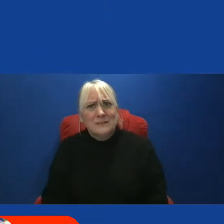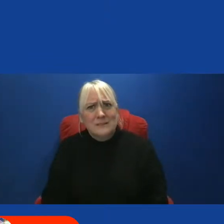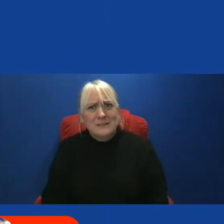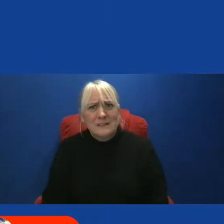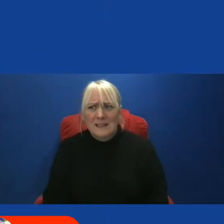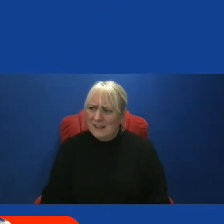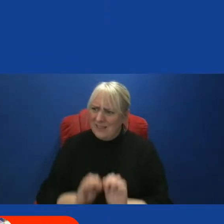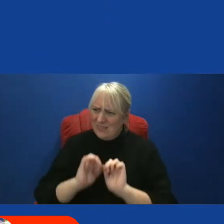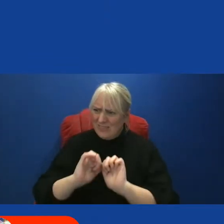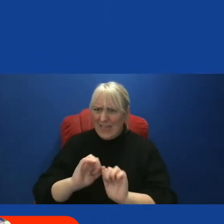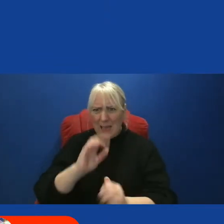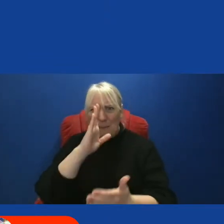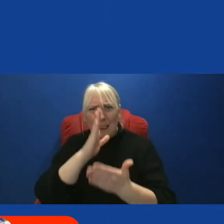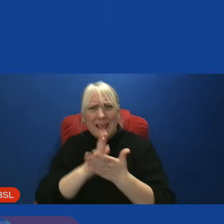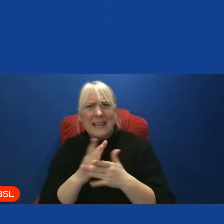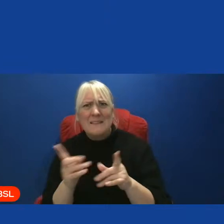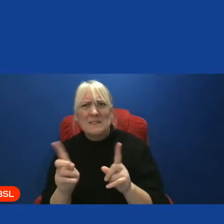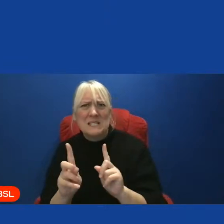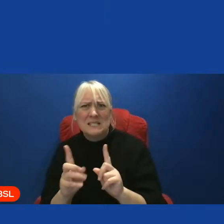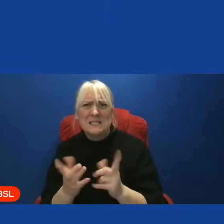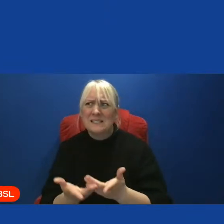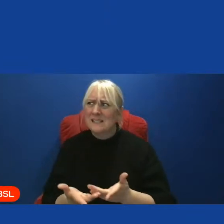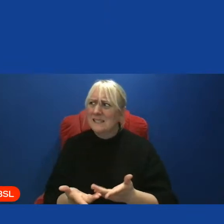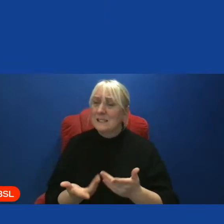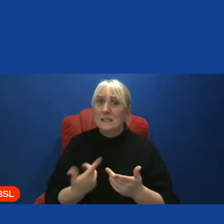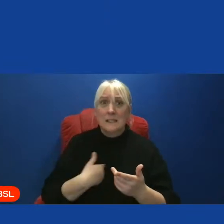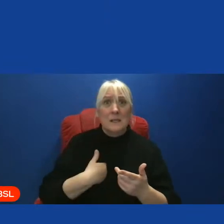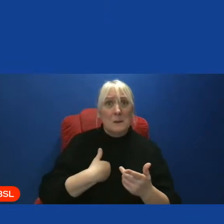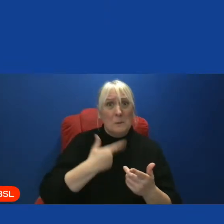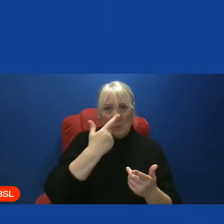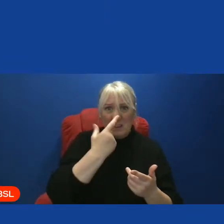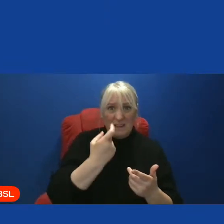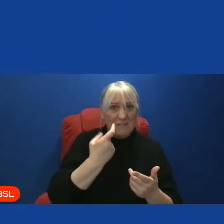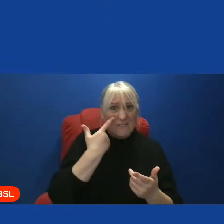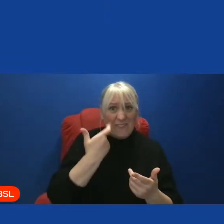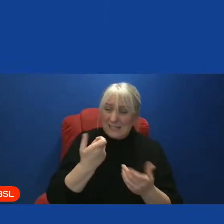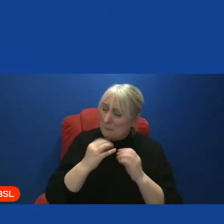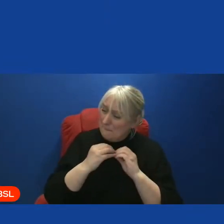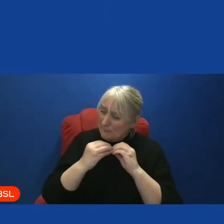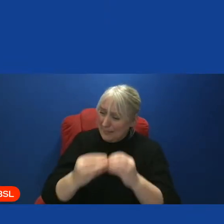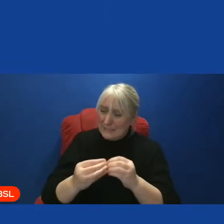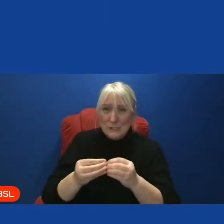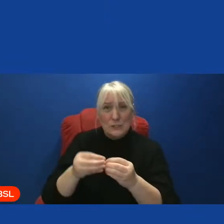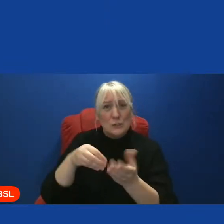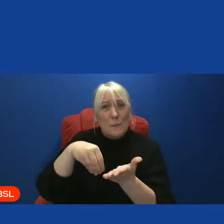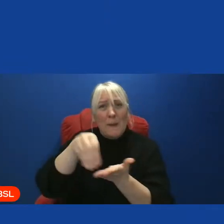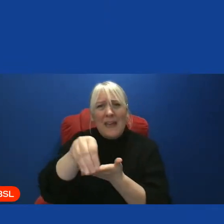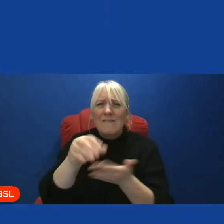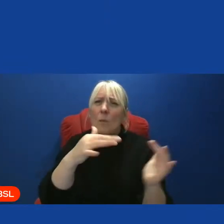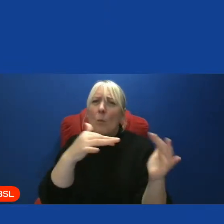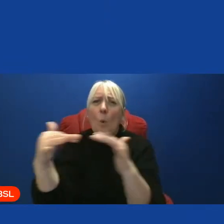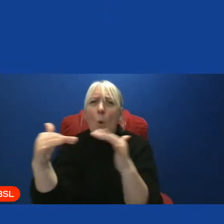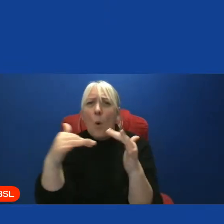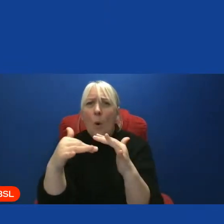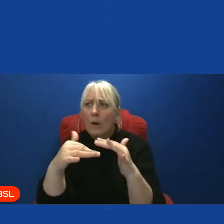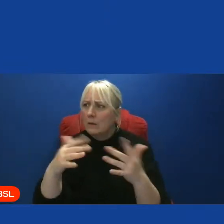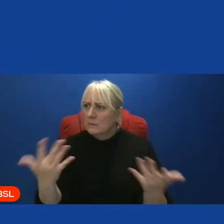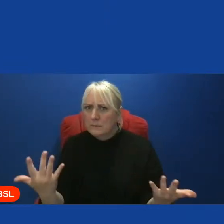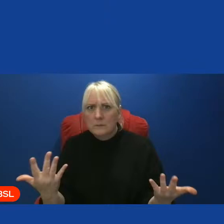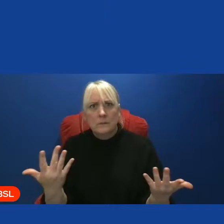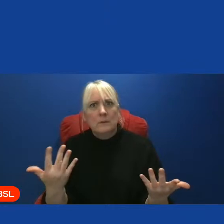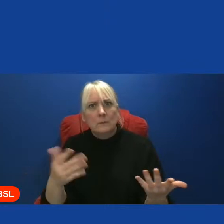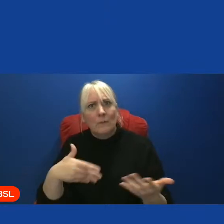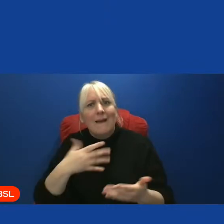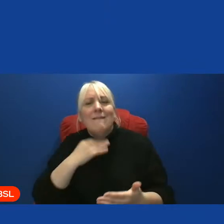stand. And if we can find billions to go to war, then why can't we find the money to lift people out of